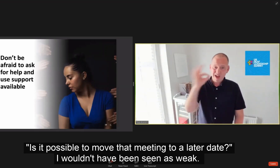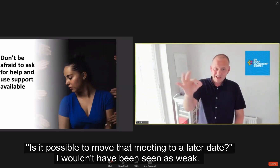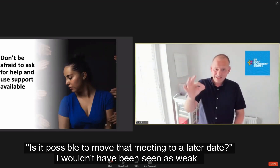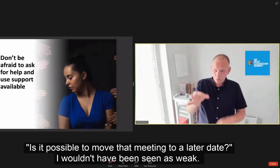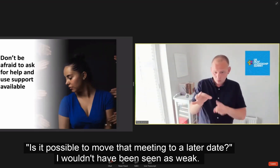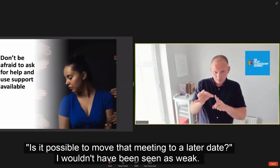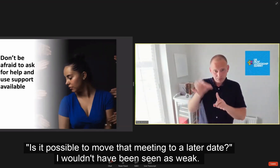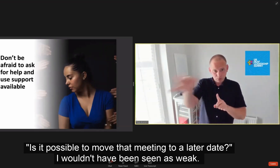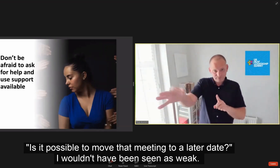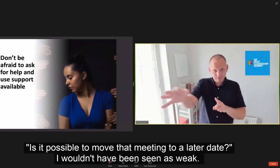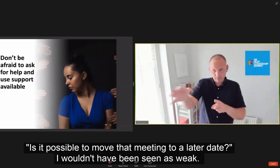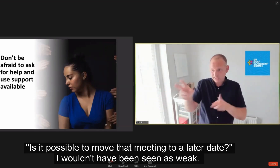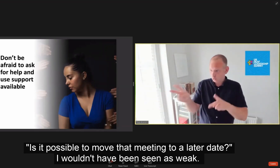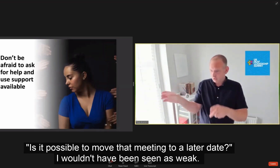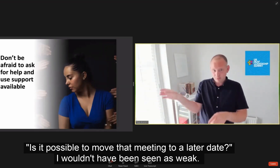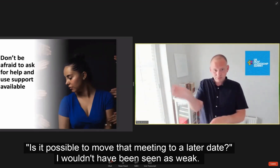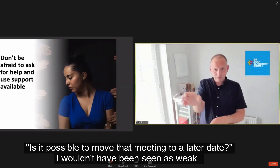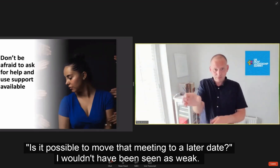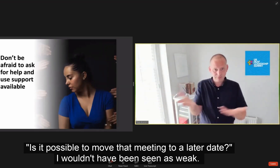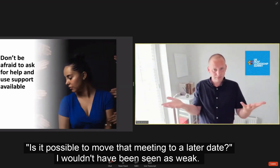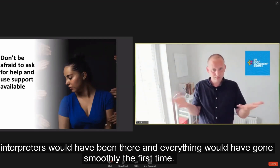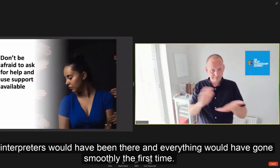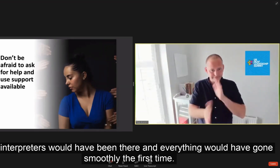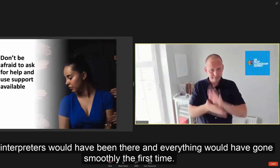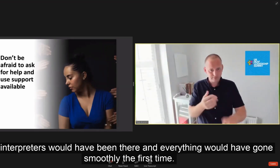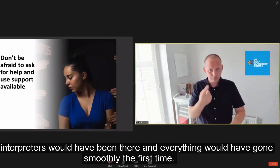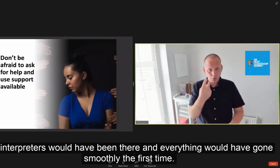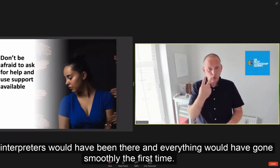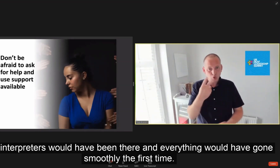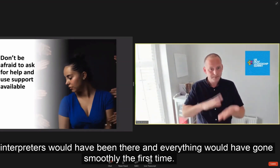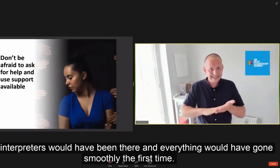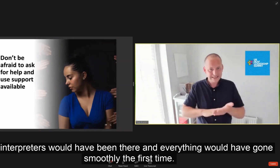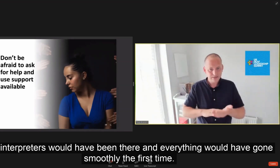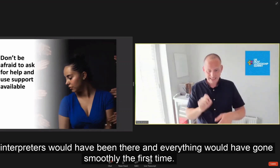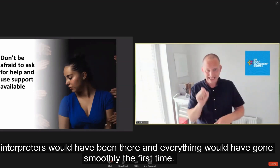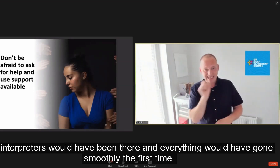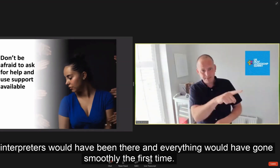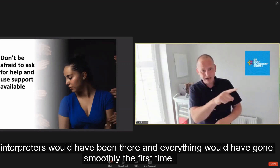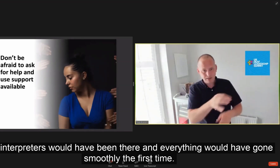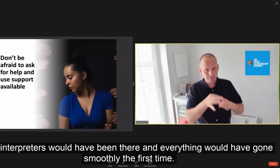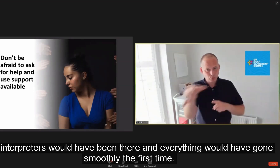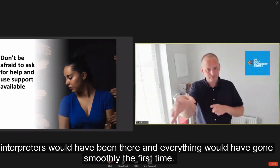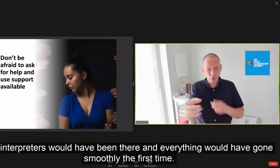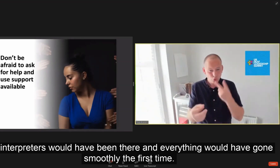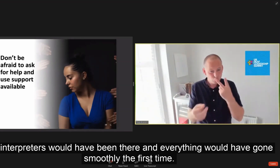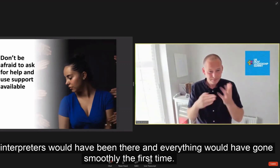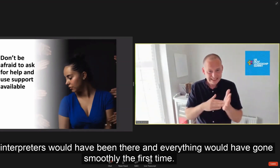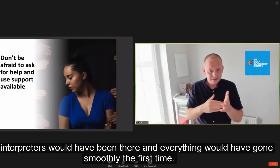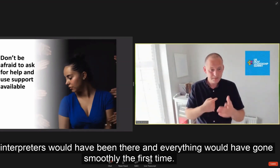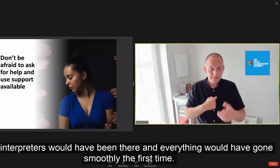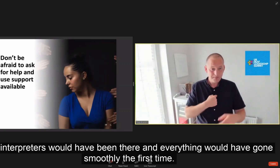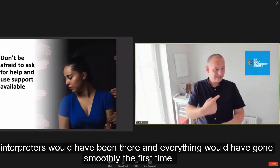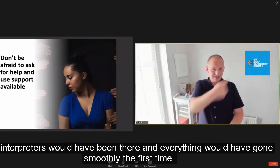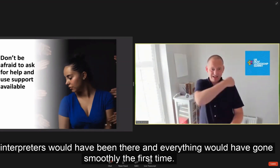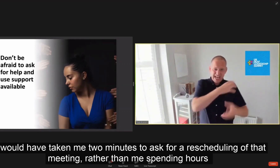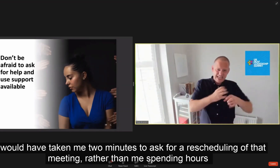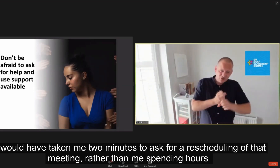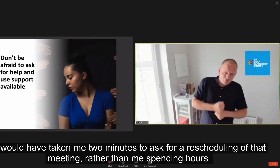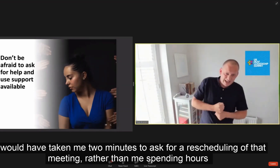I wouldn't have been seen as being weak. My interpreters would have been there and everything would have run smoothly the first time. It would have taken me 2 minutes